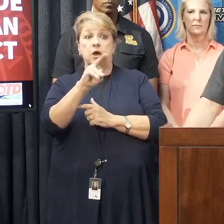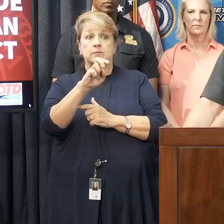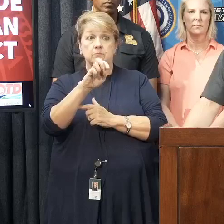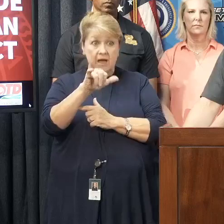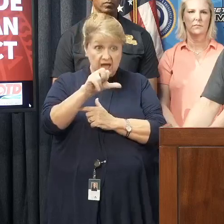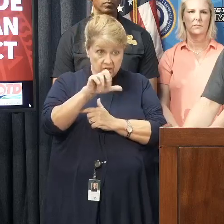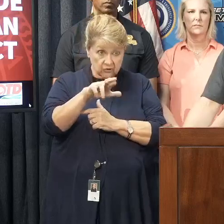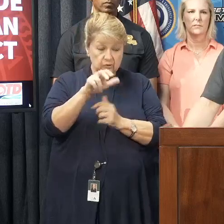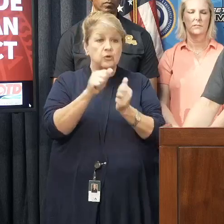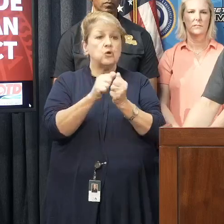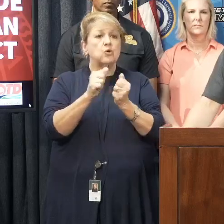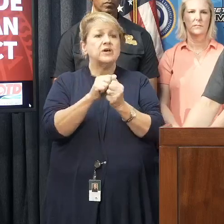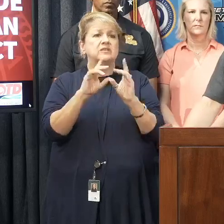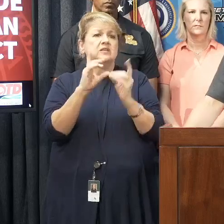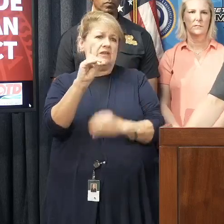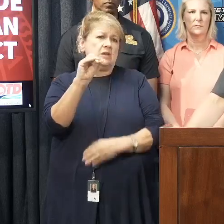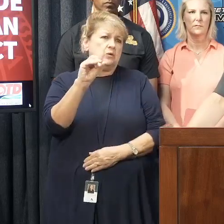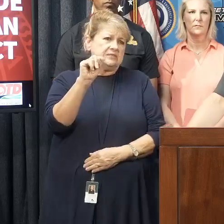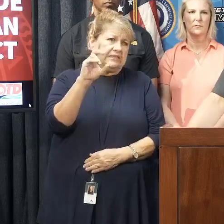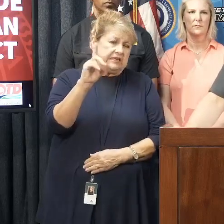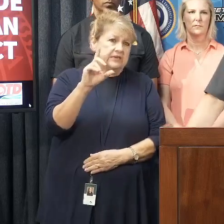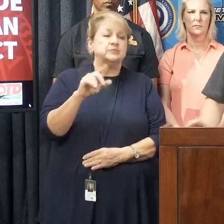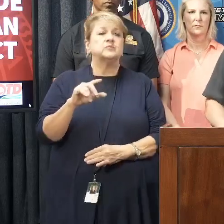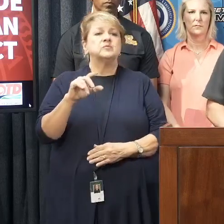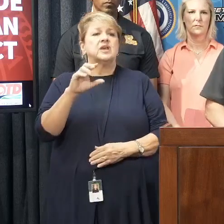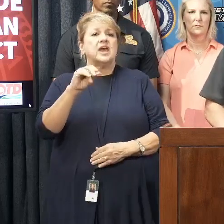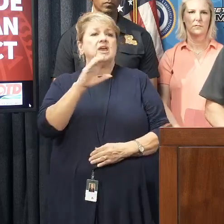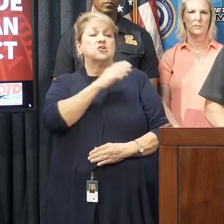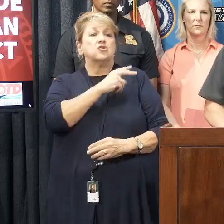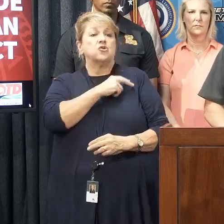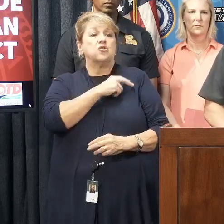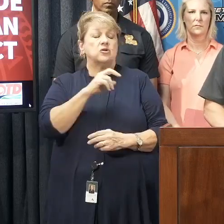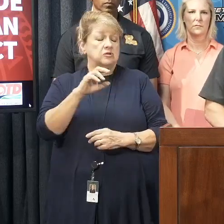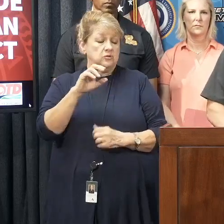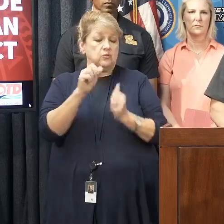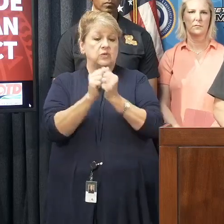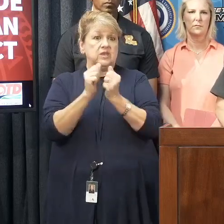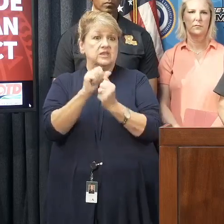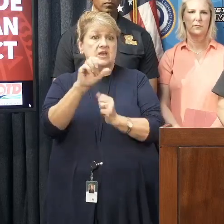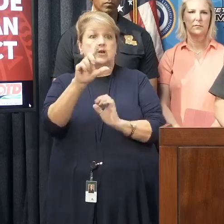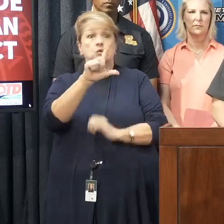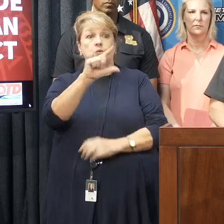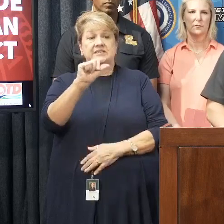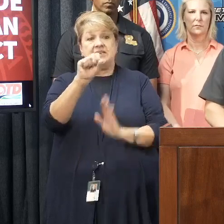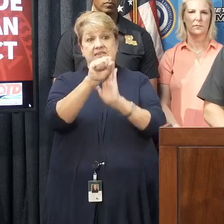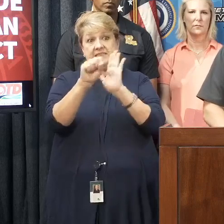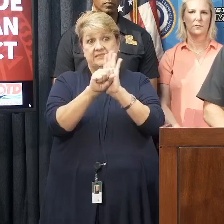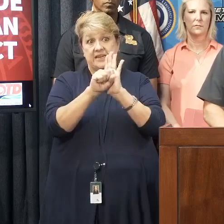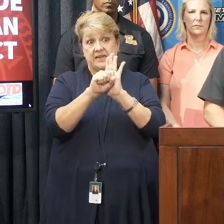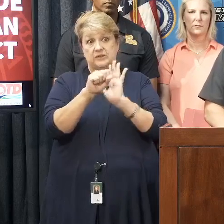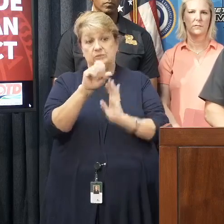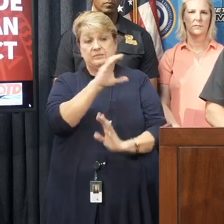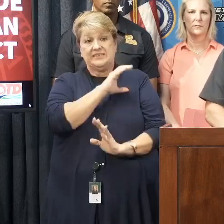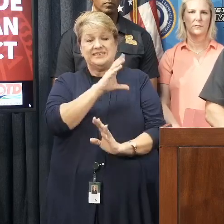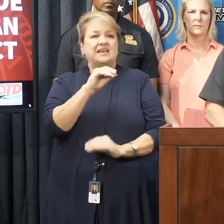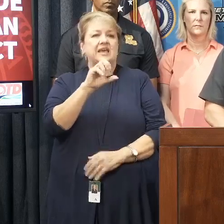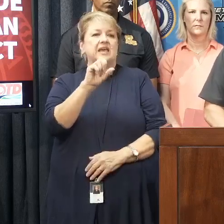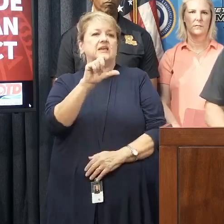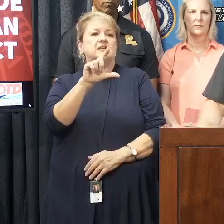Lamar Davis from Louisiana State Police, and Colonel Greg St. Romain from the Louisiana National